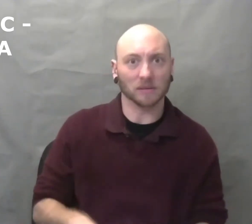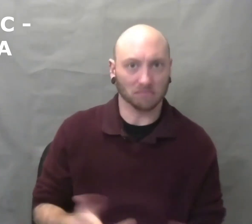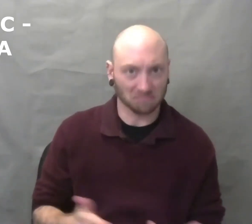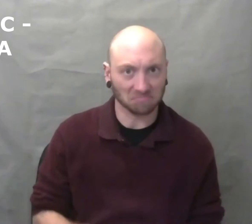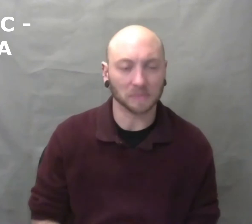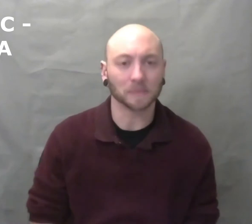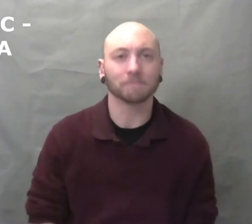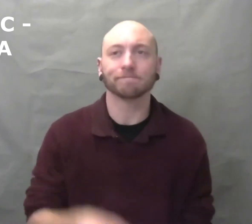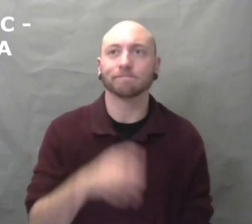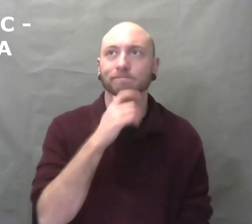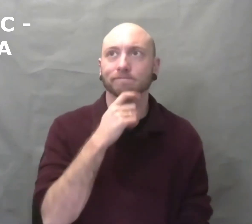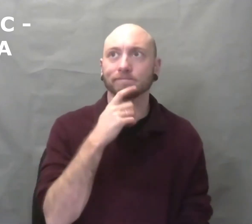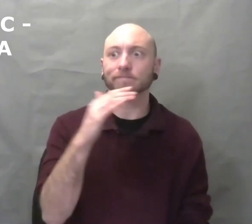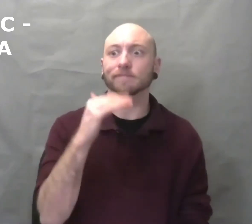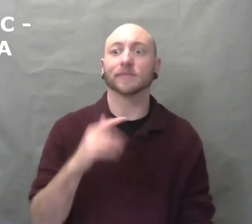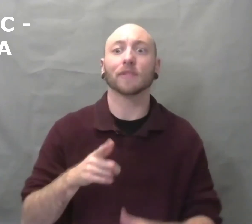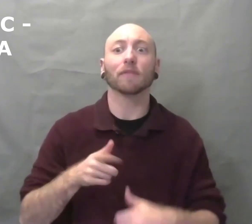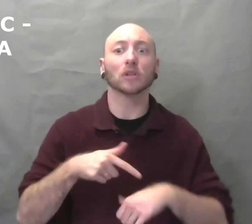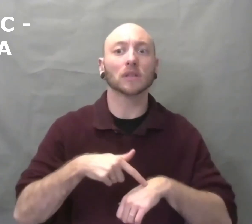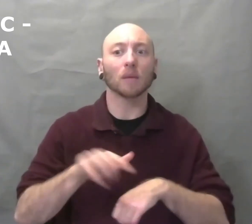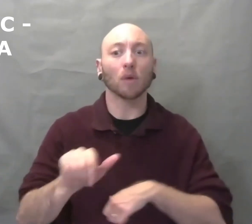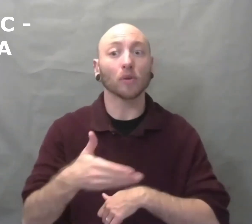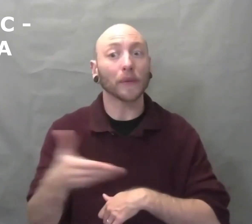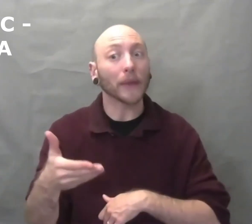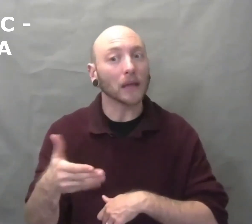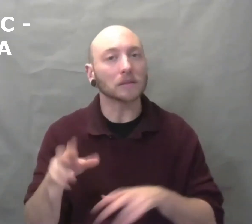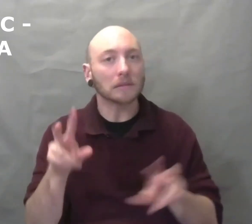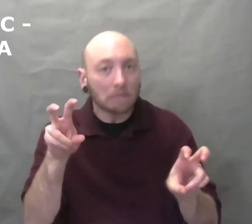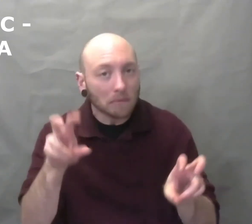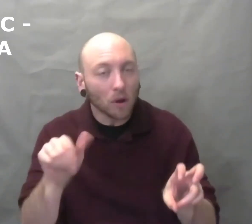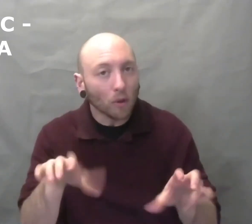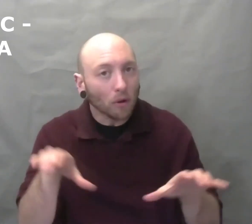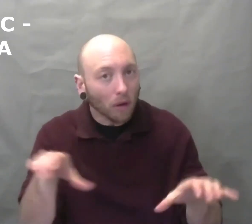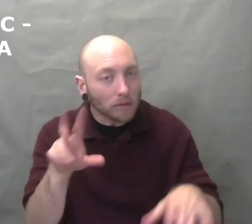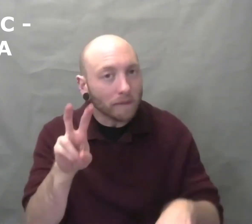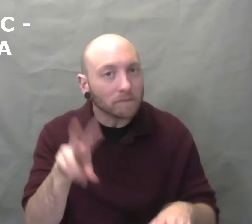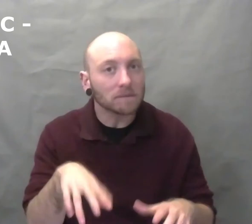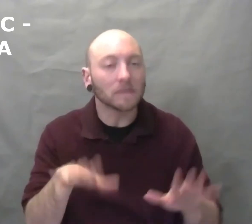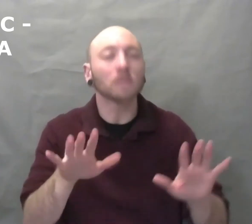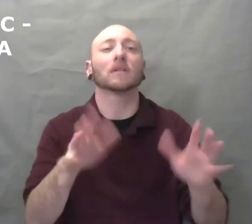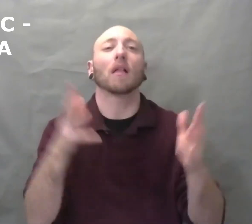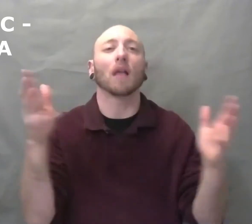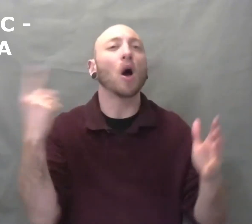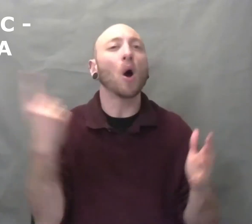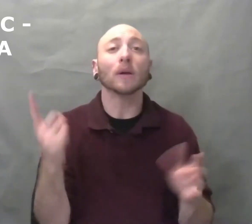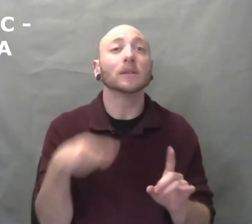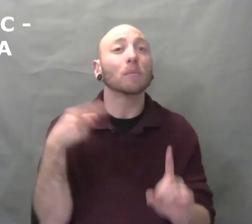Let's see. The first time I did other activities, it was a lot. I mean, it was always a lot. There was